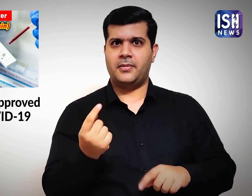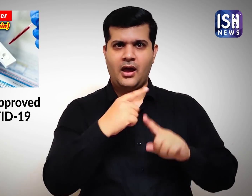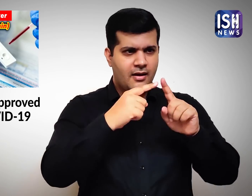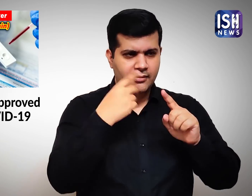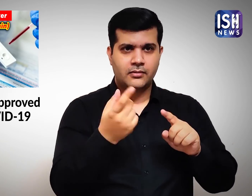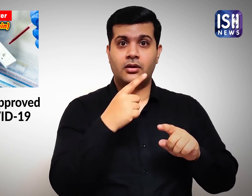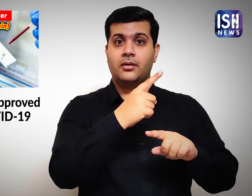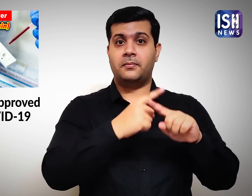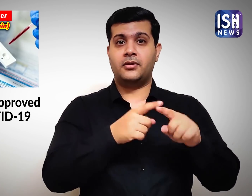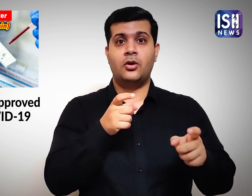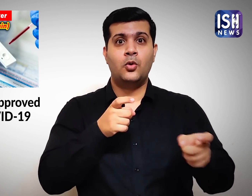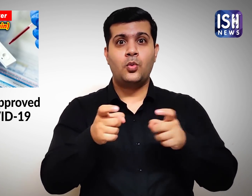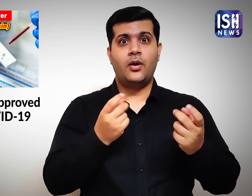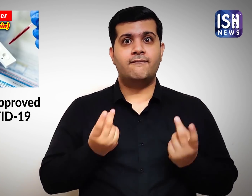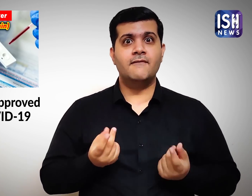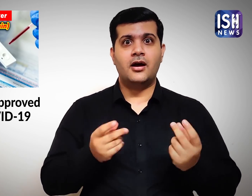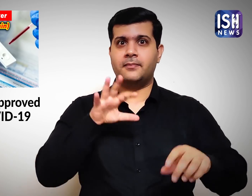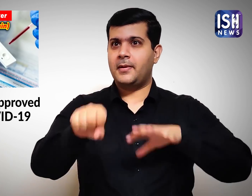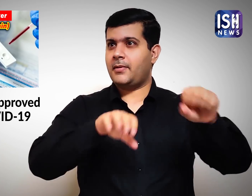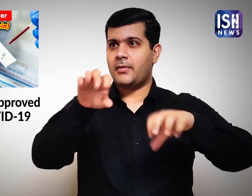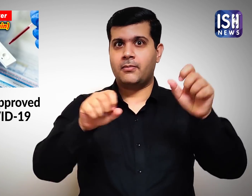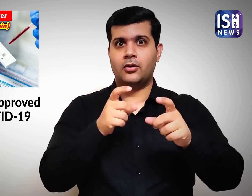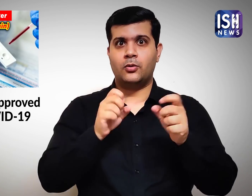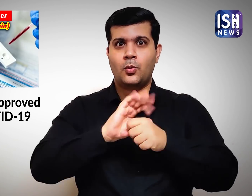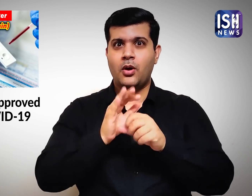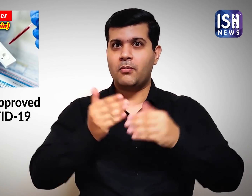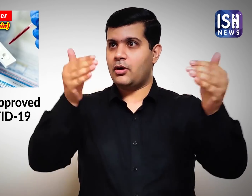and the spread of infection is controlled.